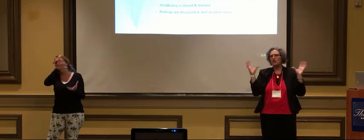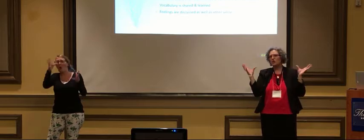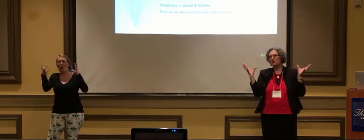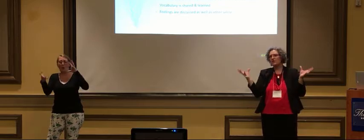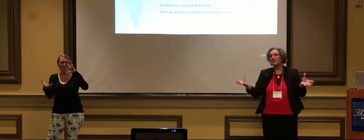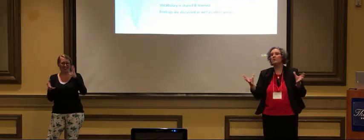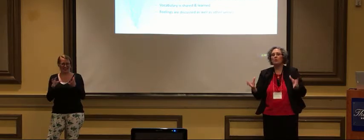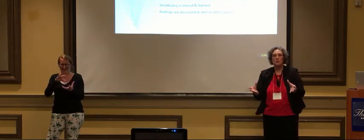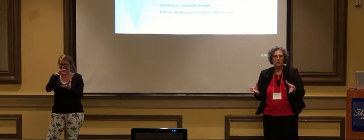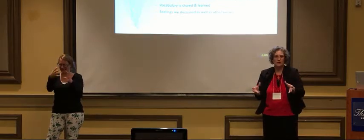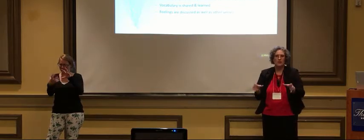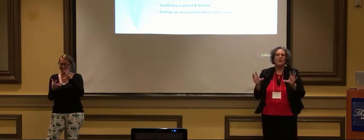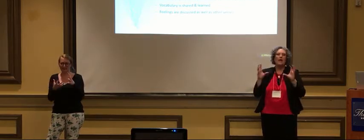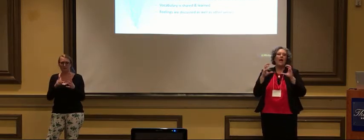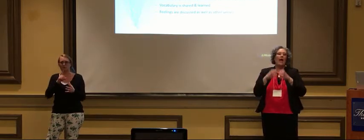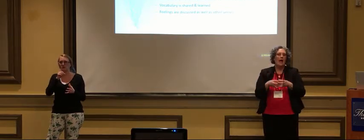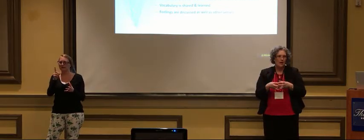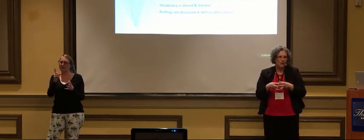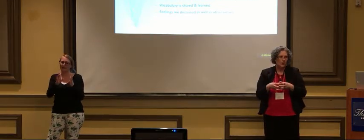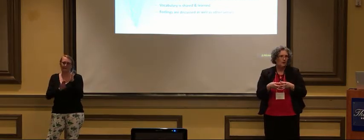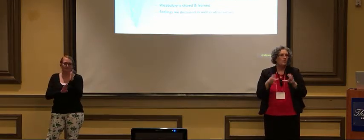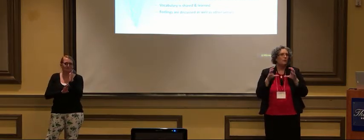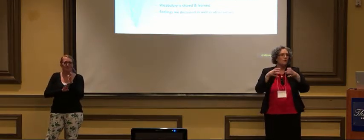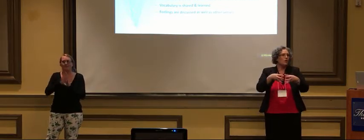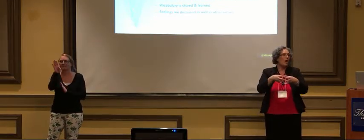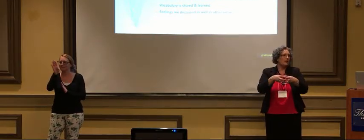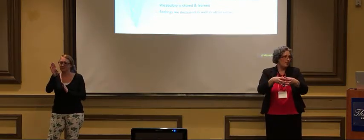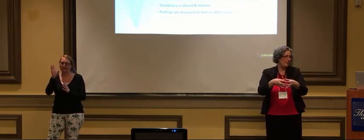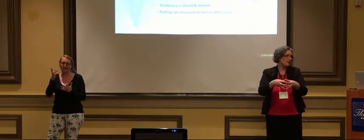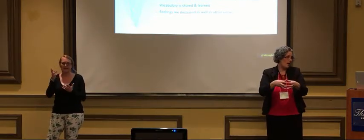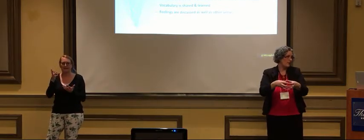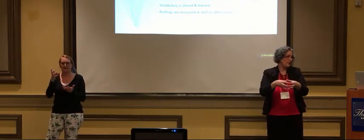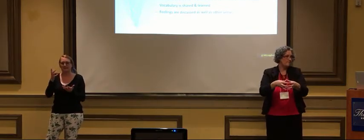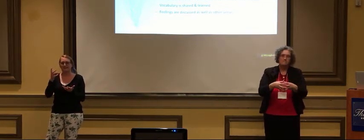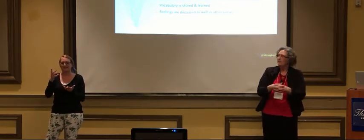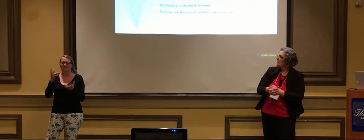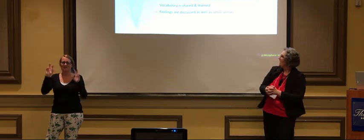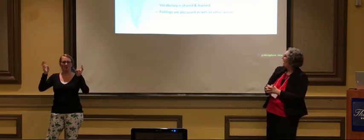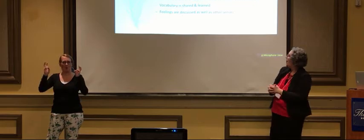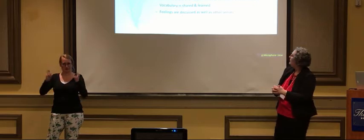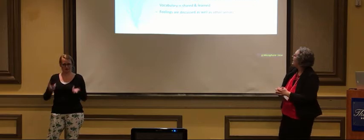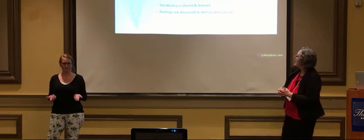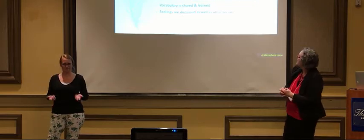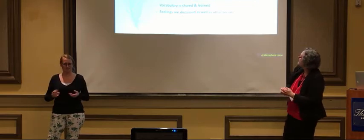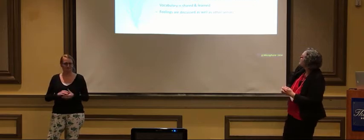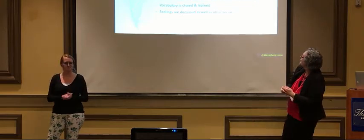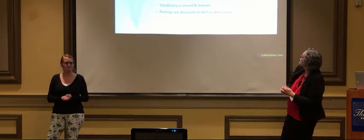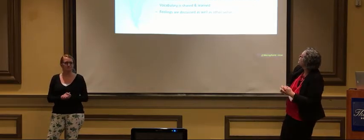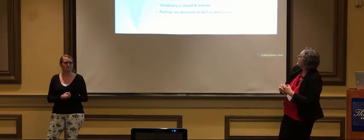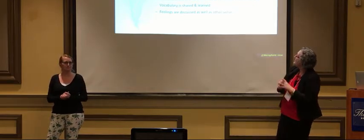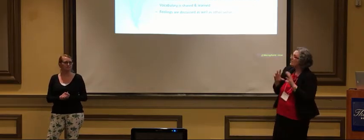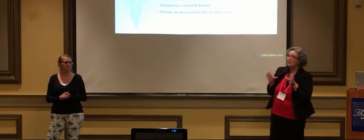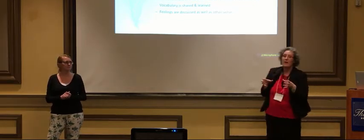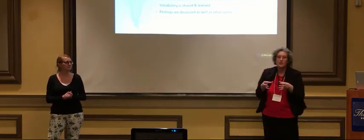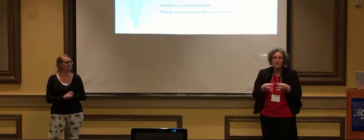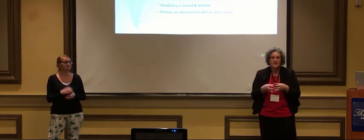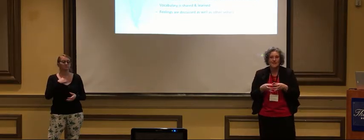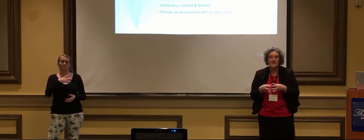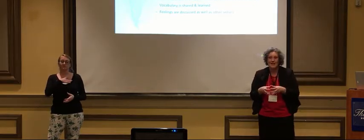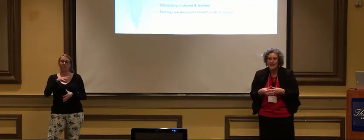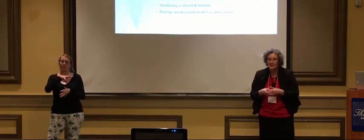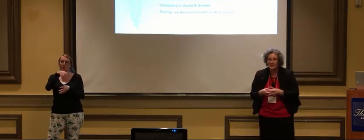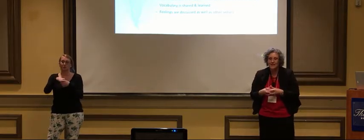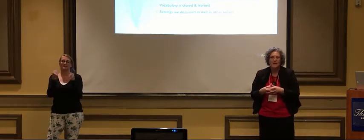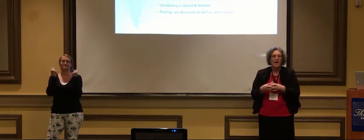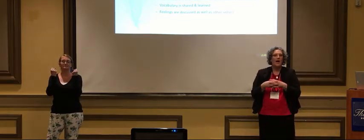is a huge schema building anchor for when we're talking about the topic. I like to include as many pictures